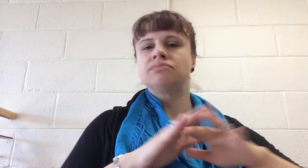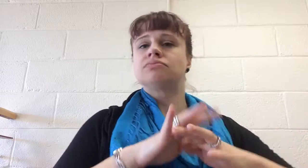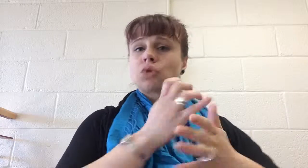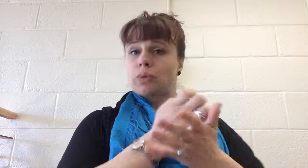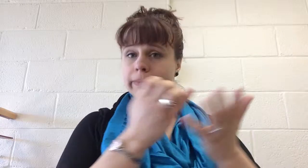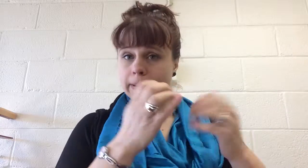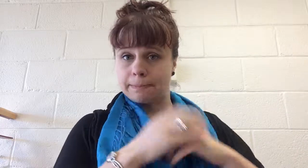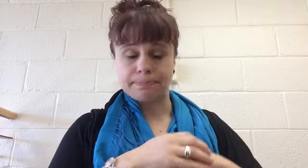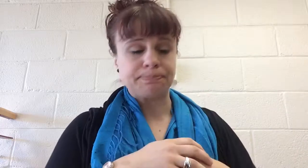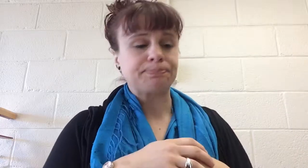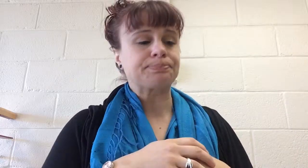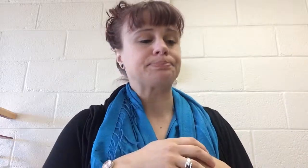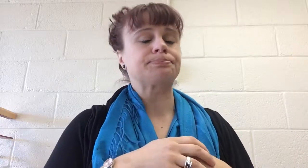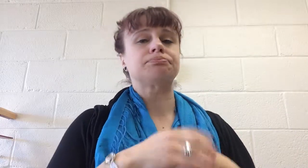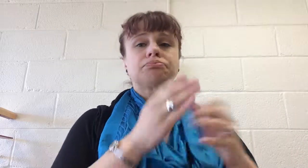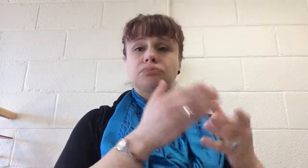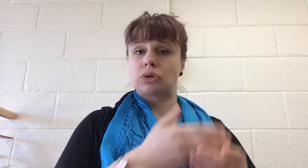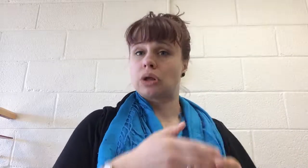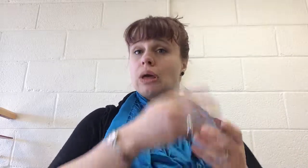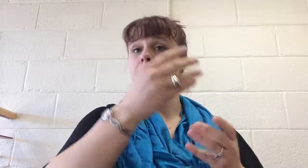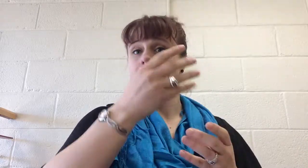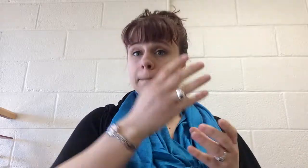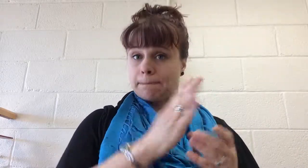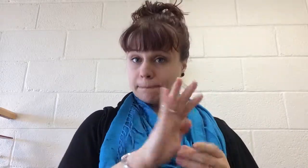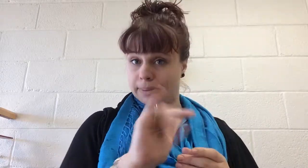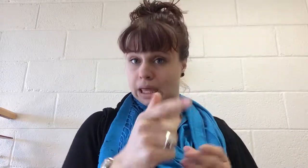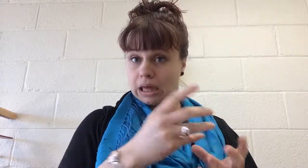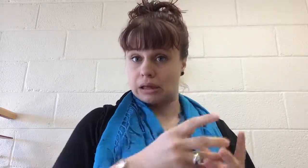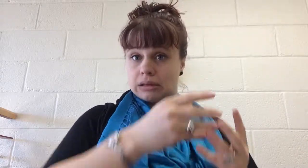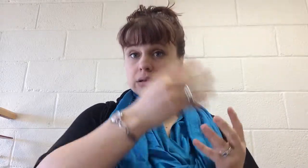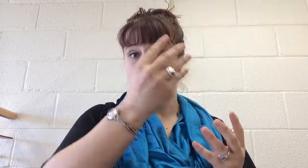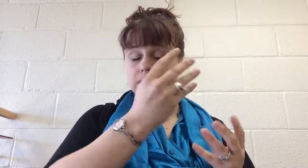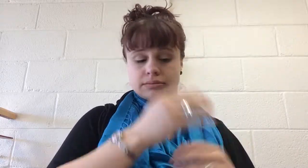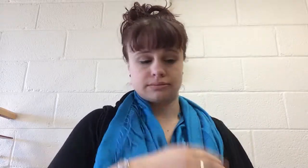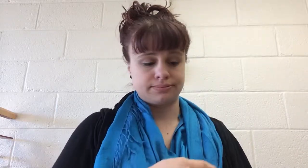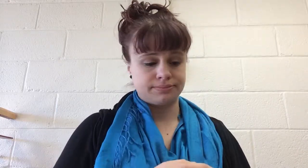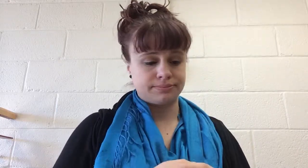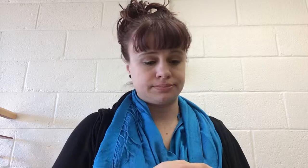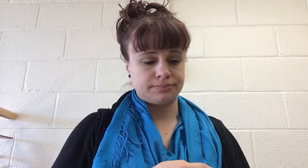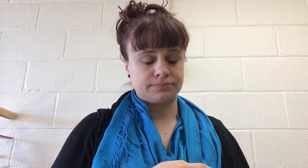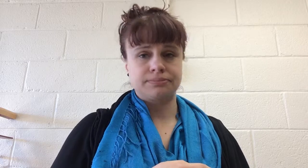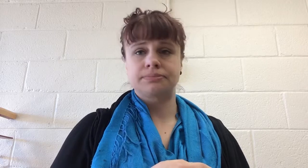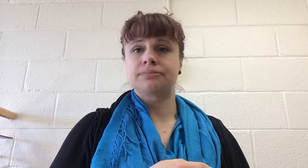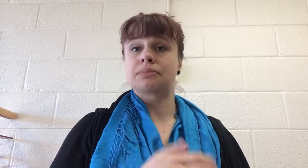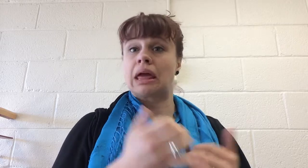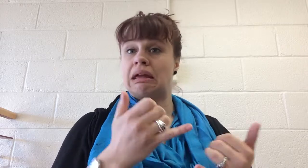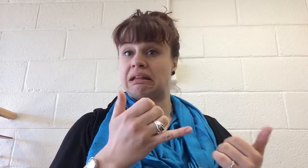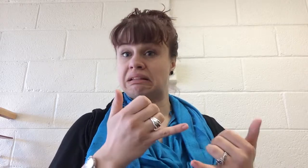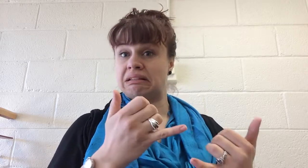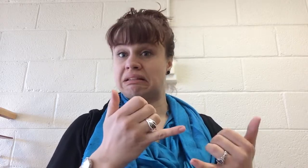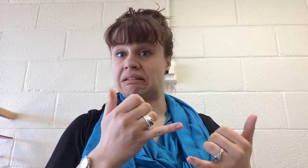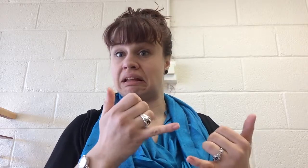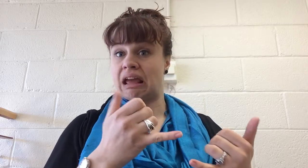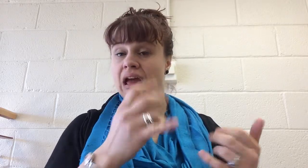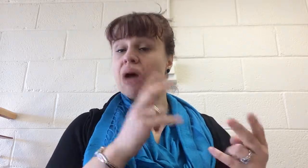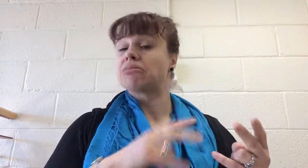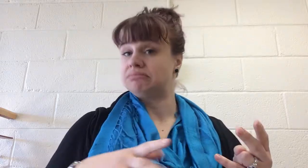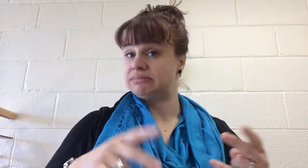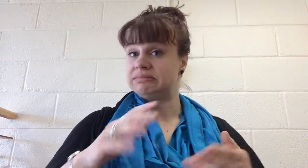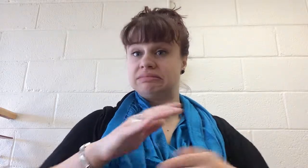time, he added something. He put a board with straps on the procedure table. It looked like one of those boards you see on